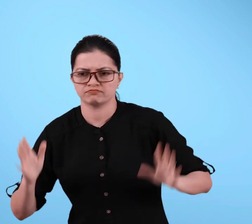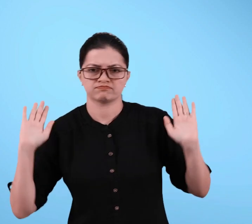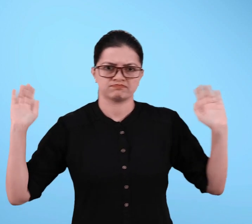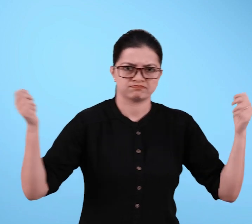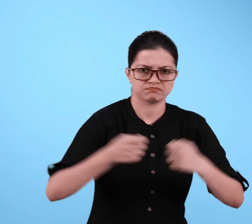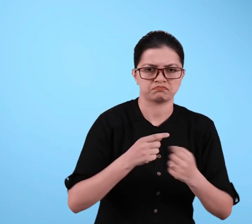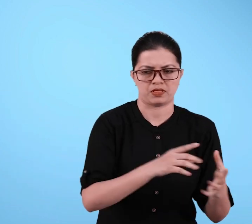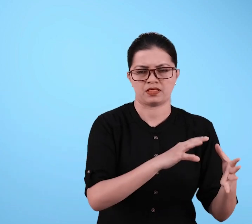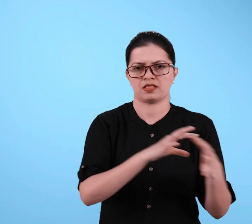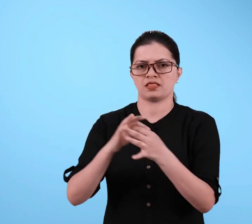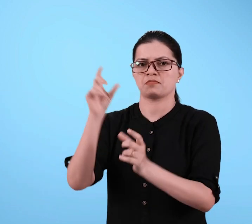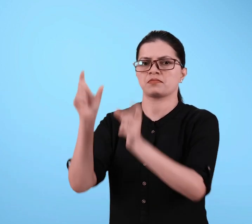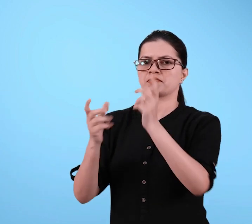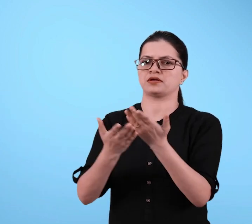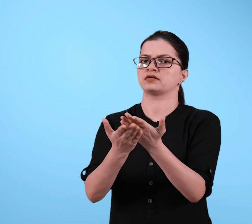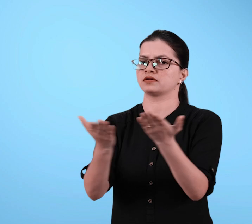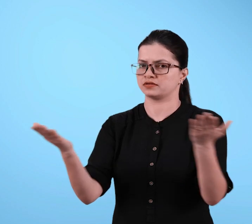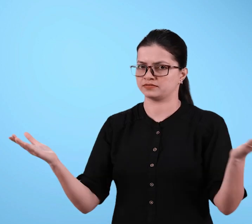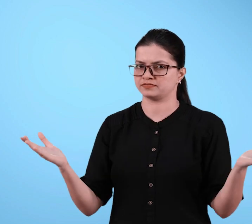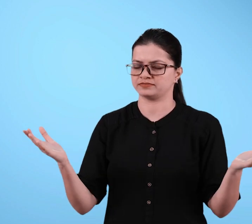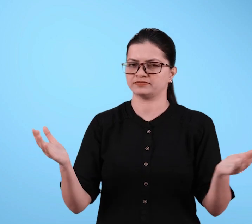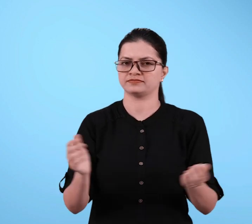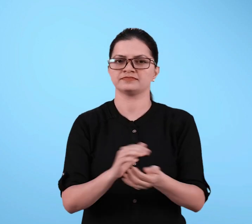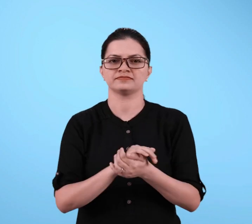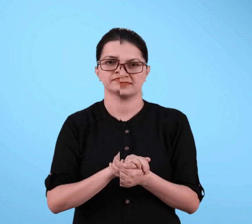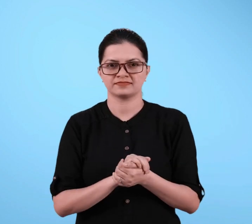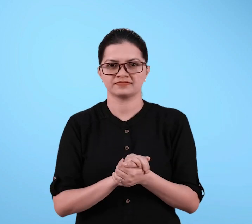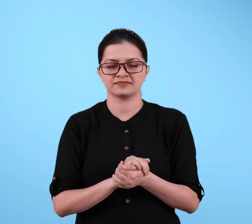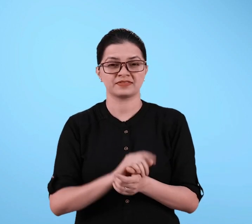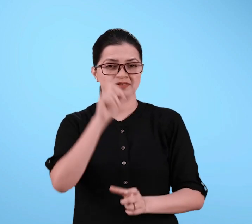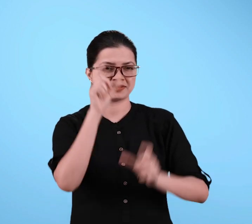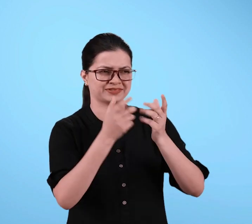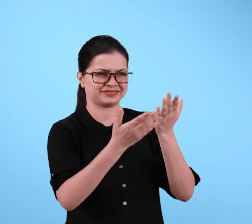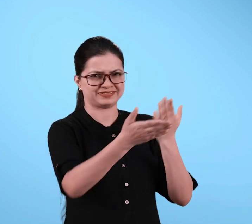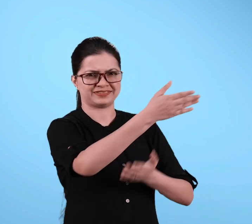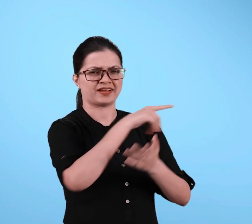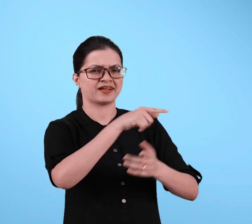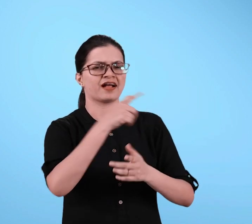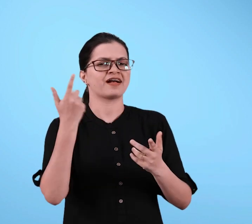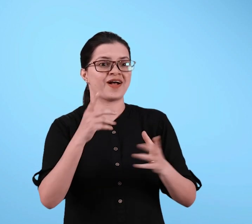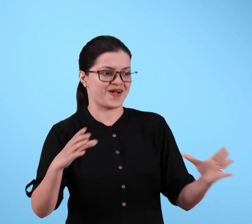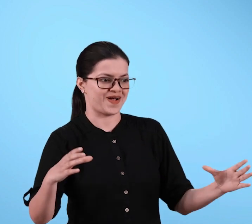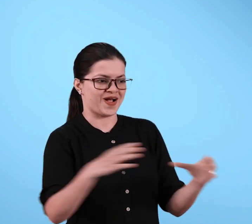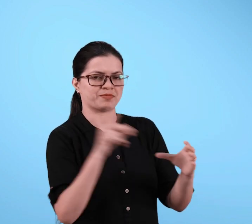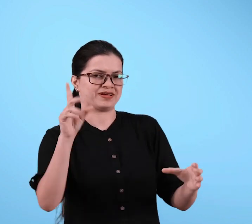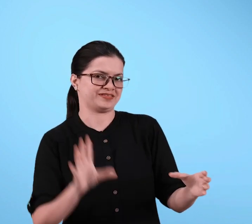After people began to settle in agricultural communities, After people began to settle in